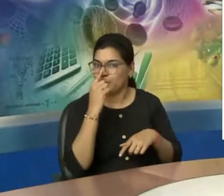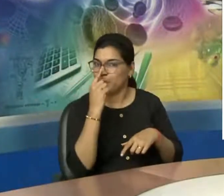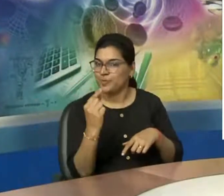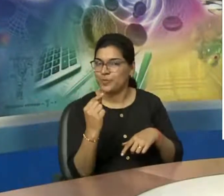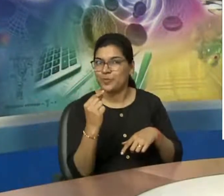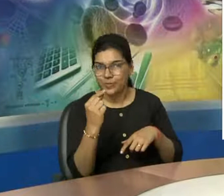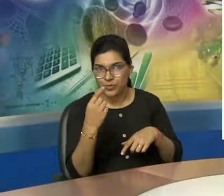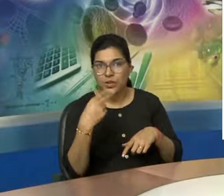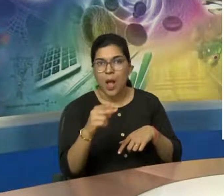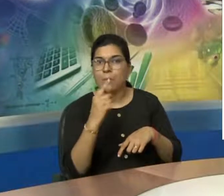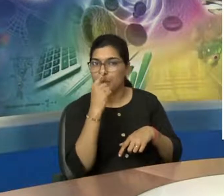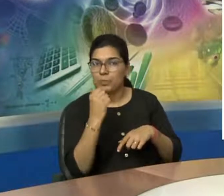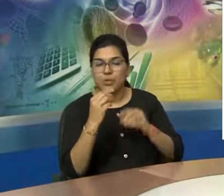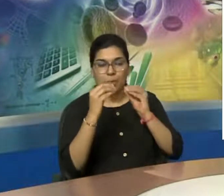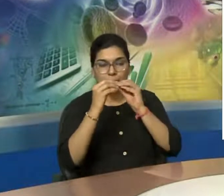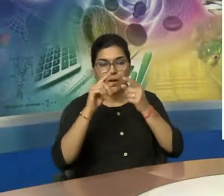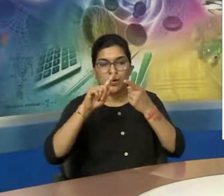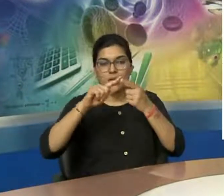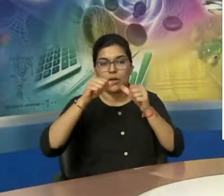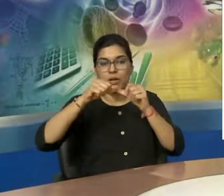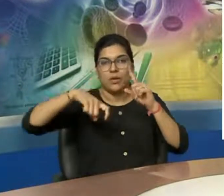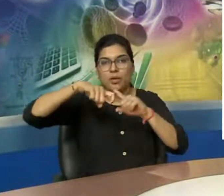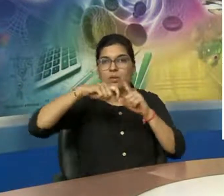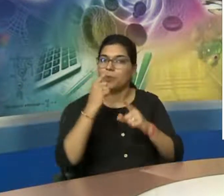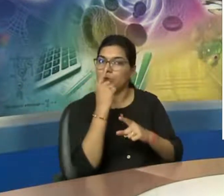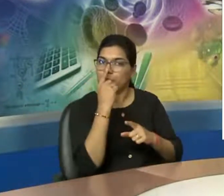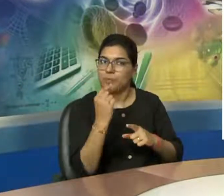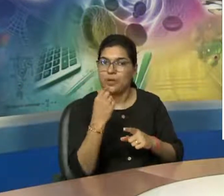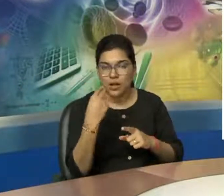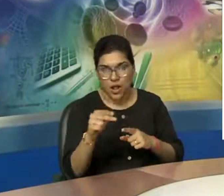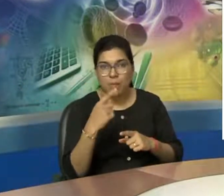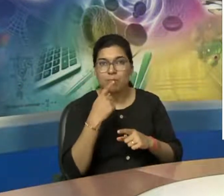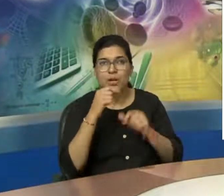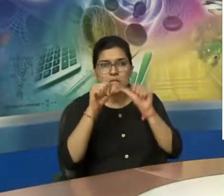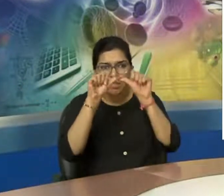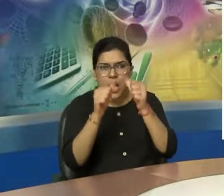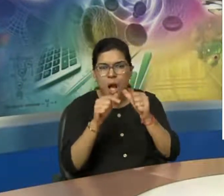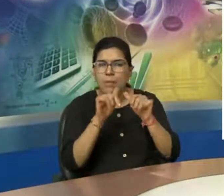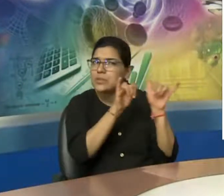The first point explains that the shape of the bird's beak